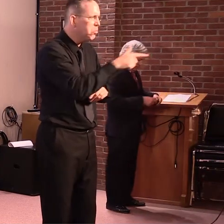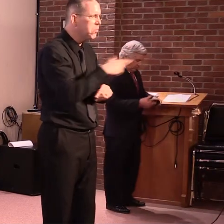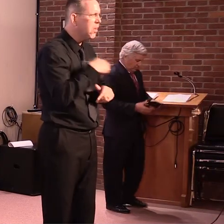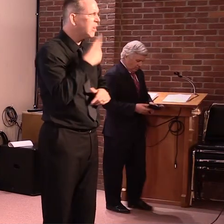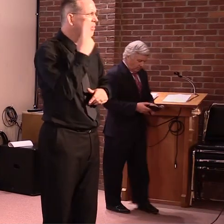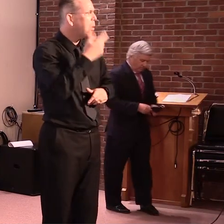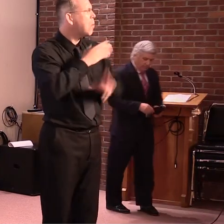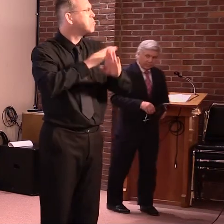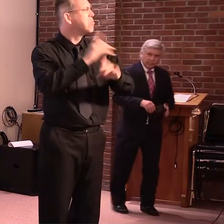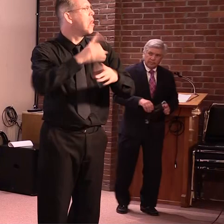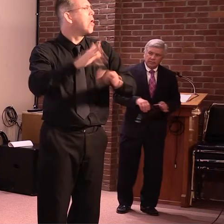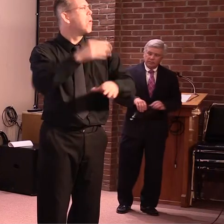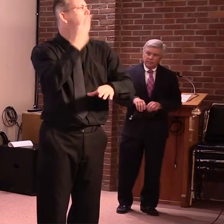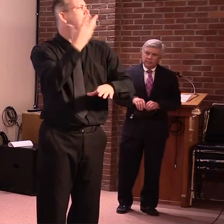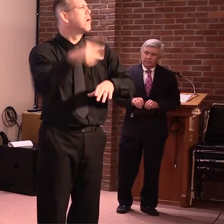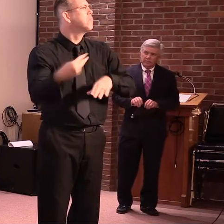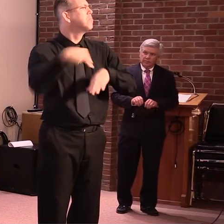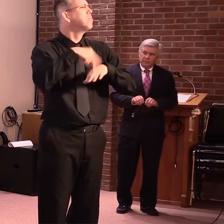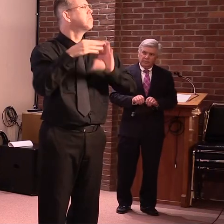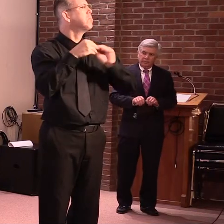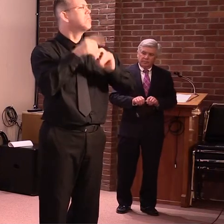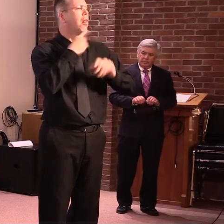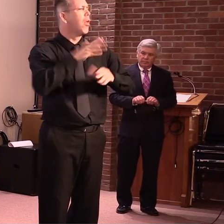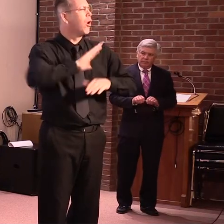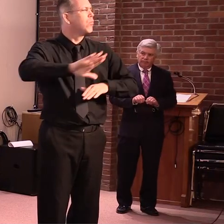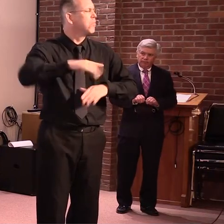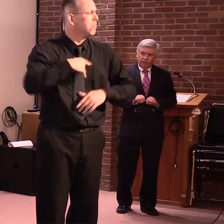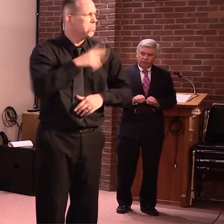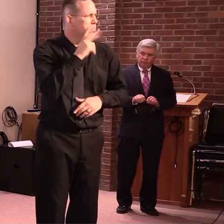forums and protests. So I would say that